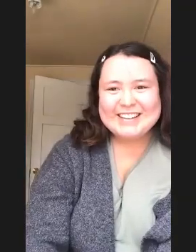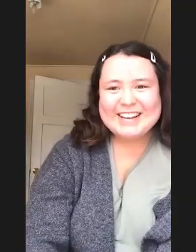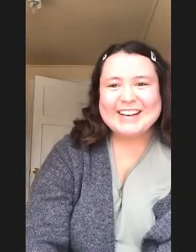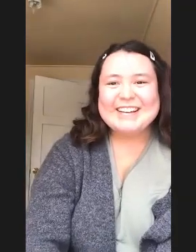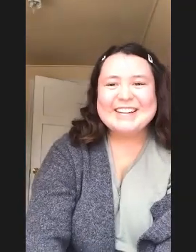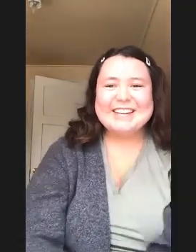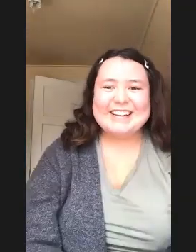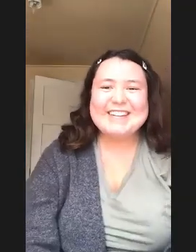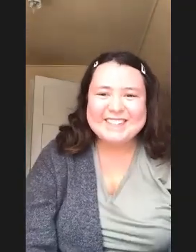Yeah.